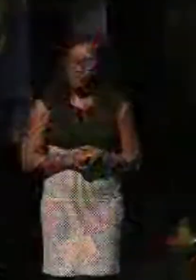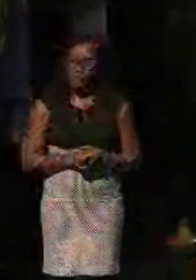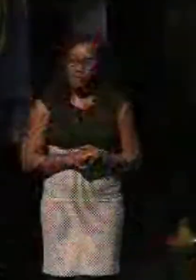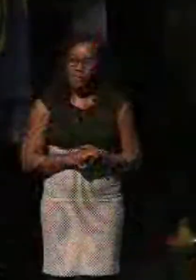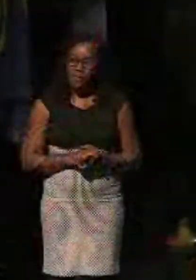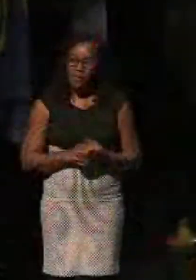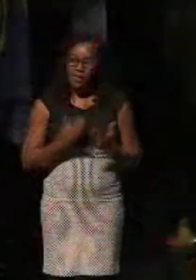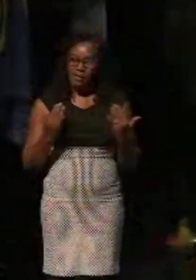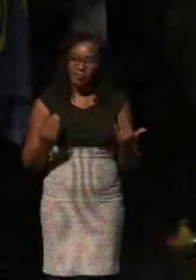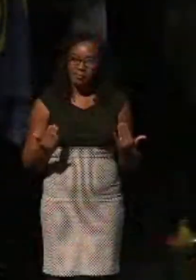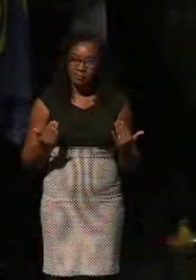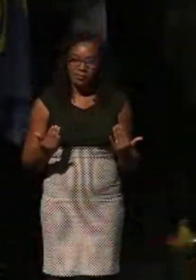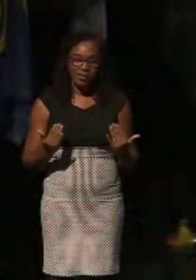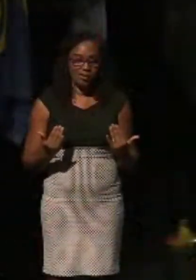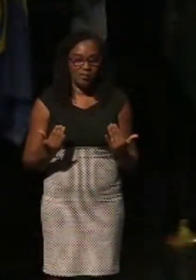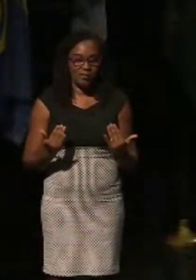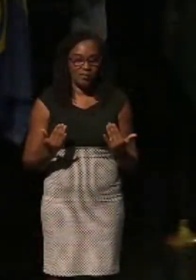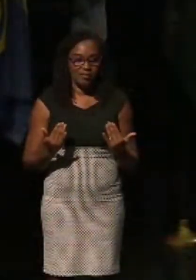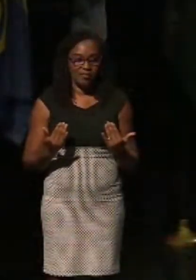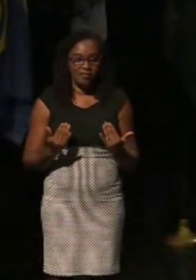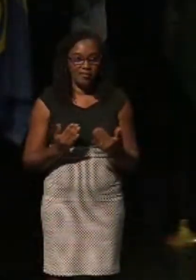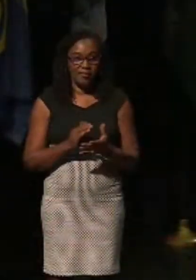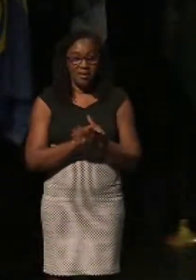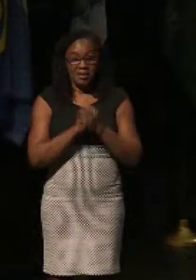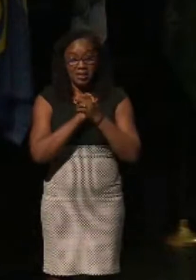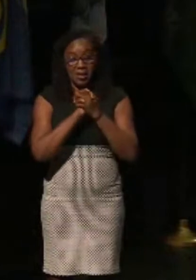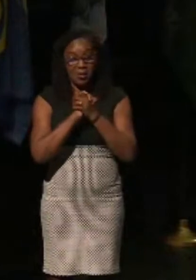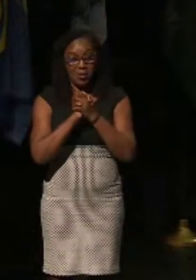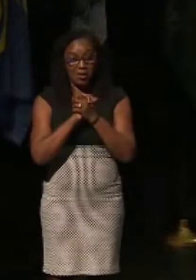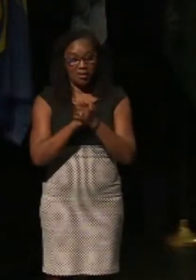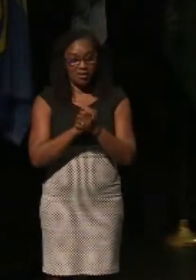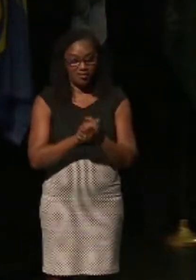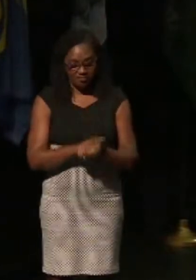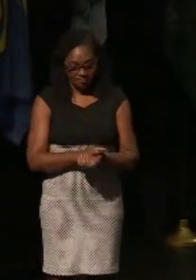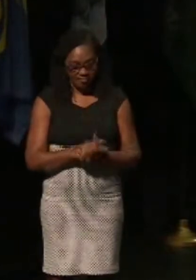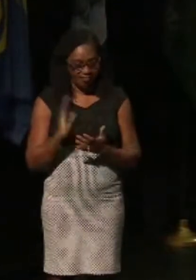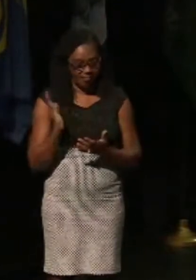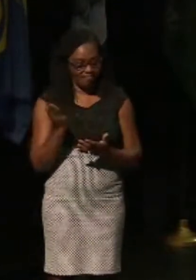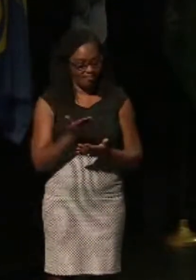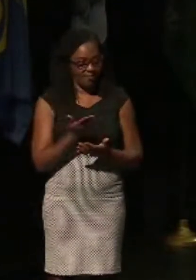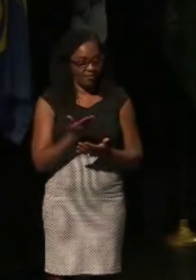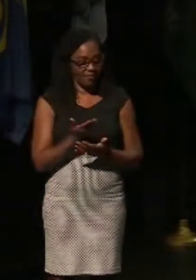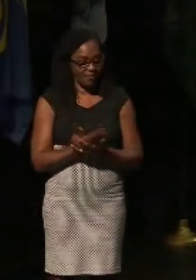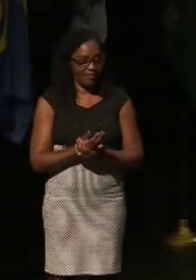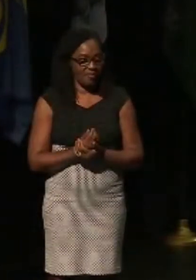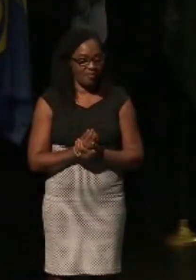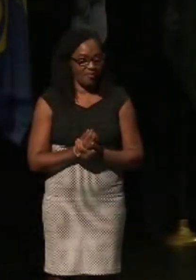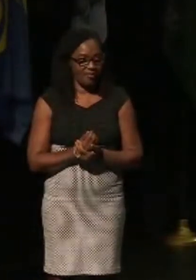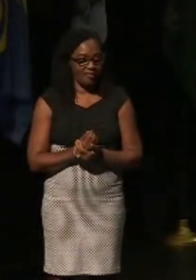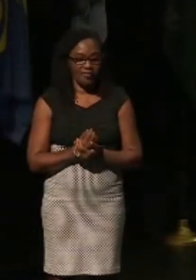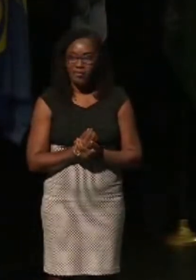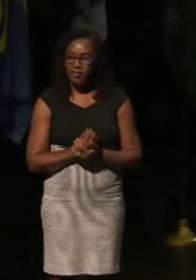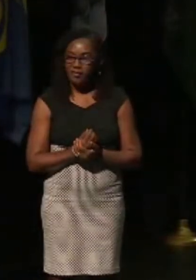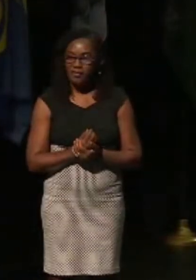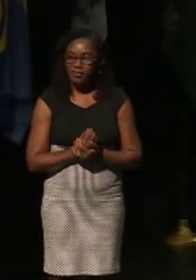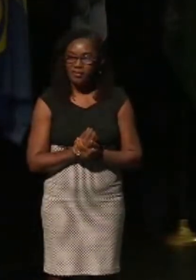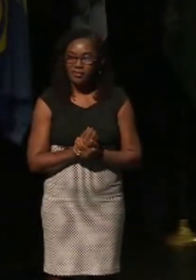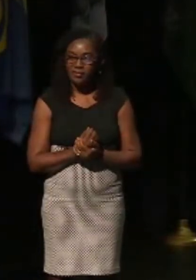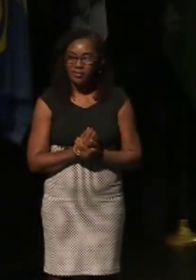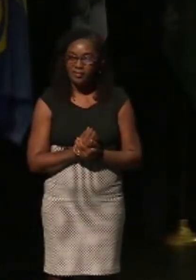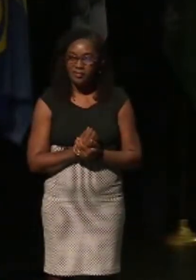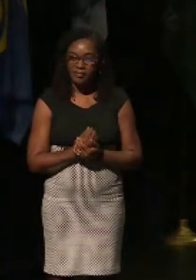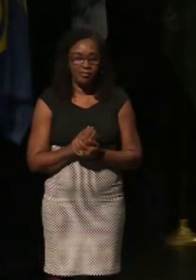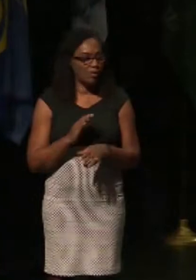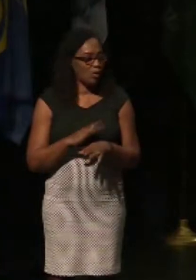At this point, we would like to celebrate our honorary graduands. And I will start now. I will call upon